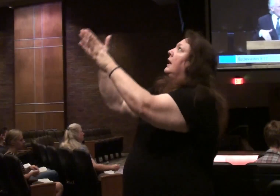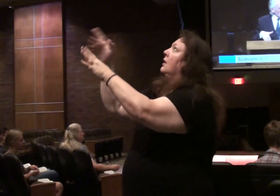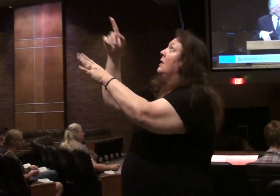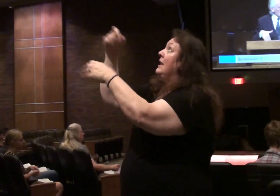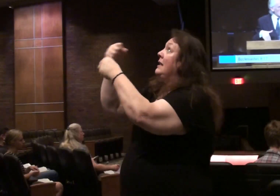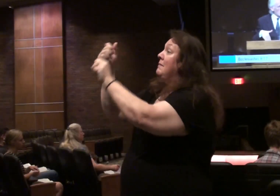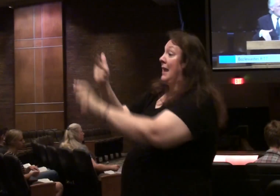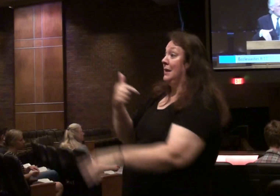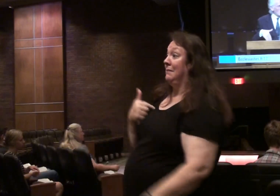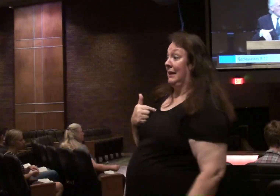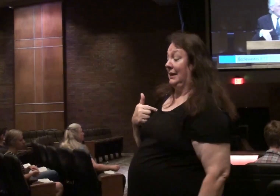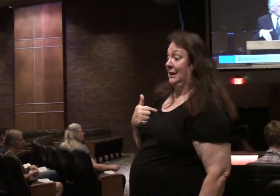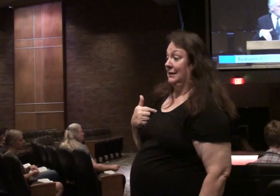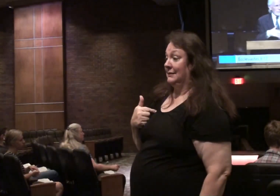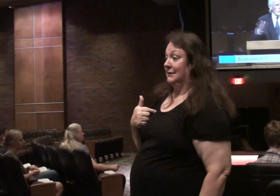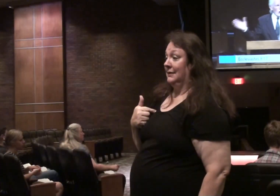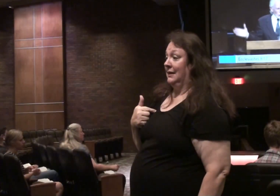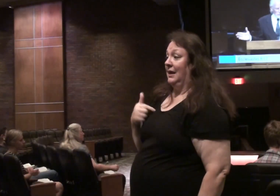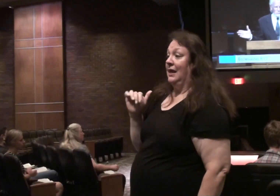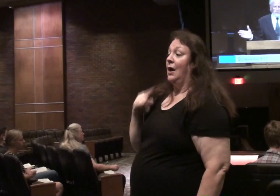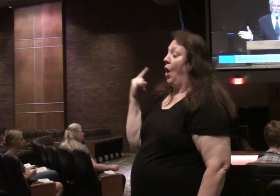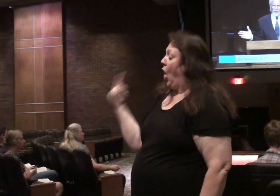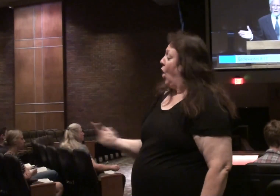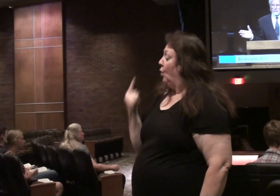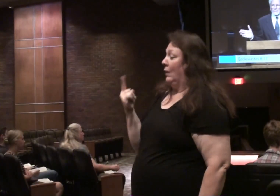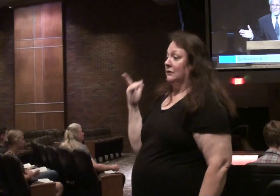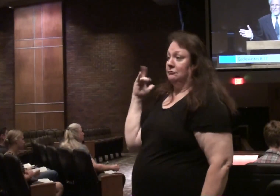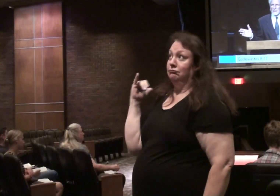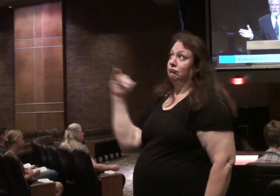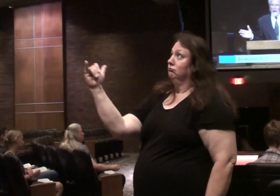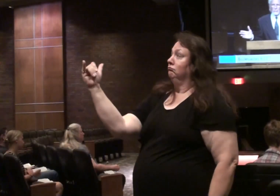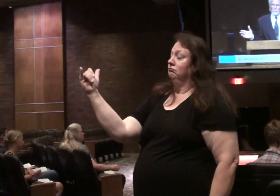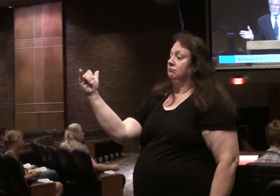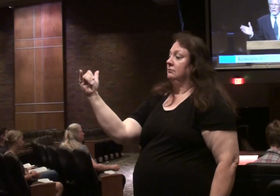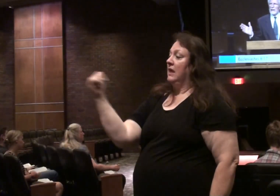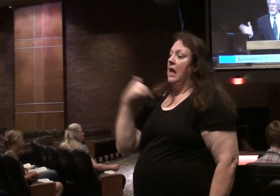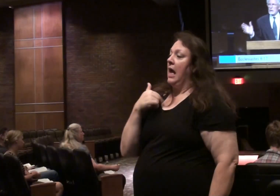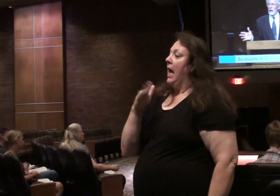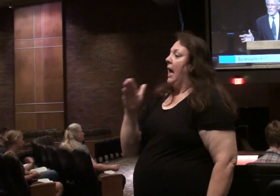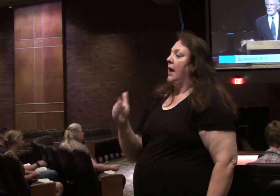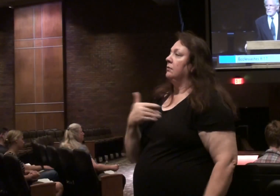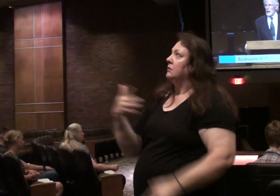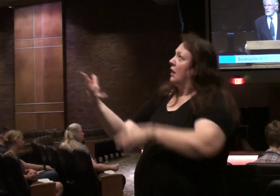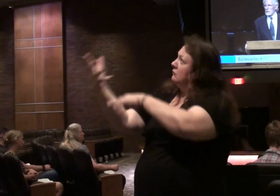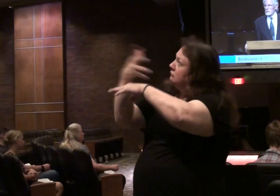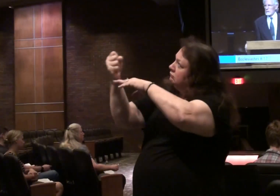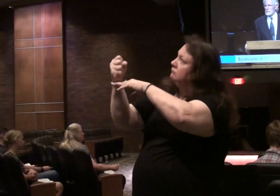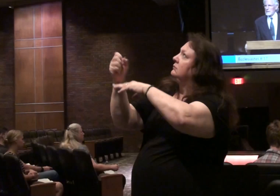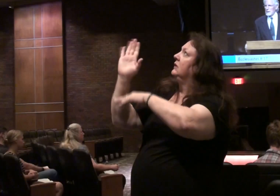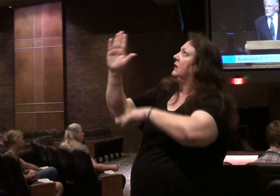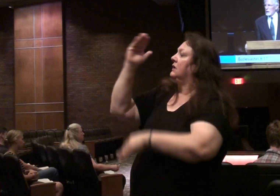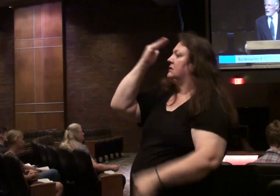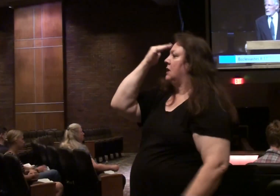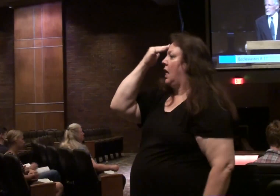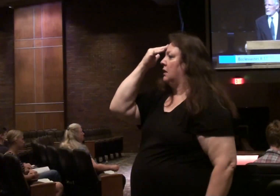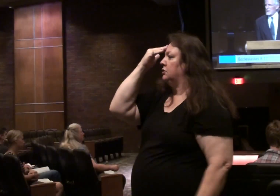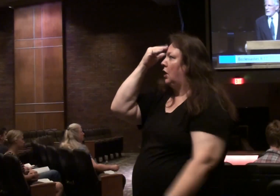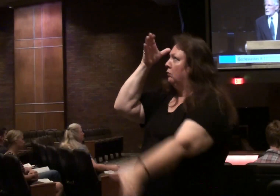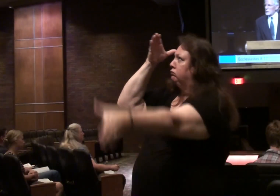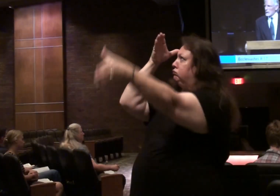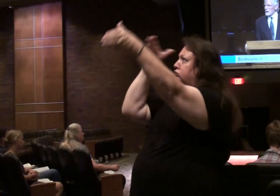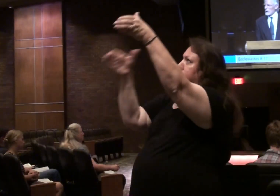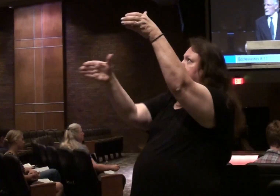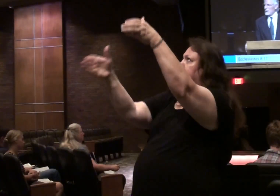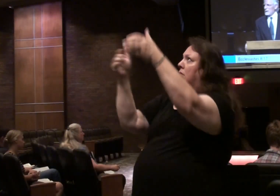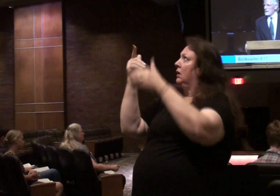the created. That will always be the case. I will never have exhaustive knowledge of God and